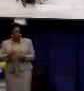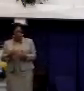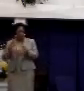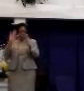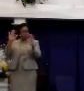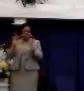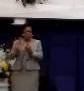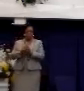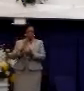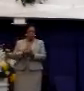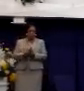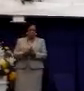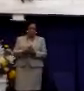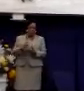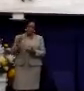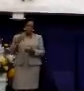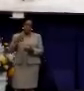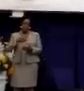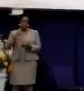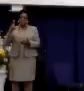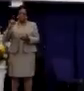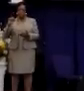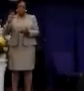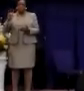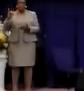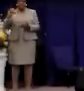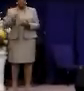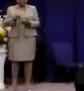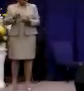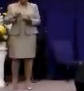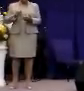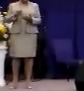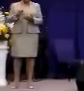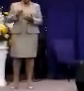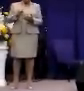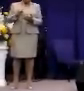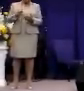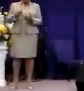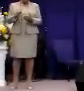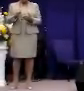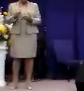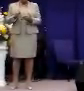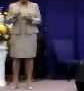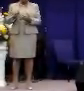morning. Deacon Davis, amen, so skillfully going through the